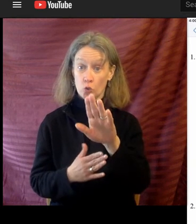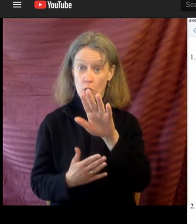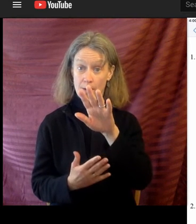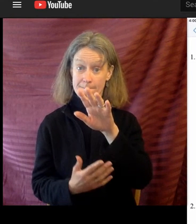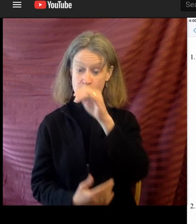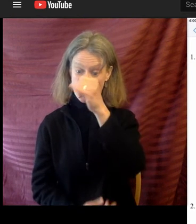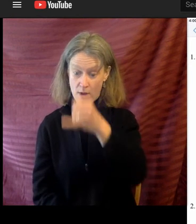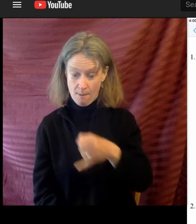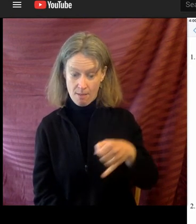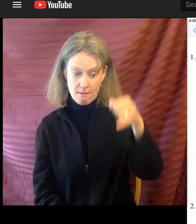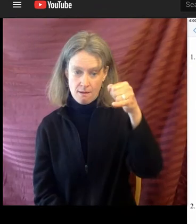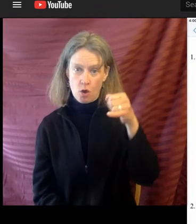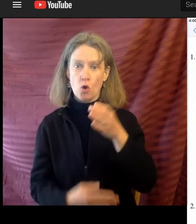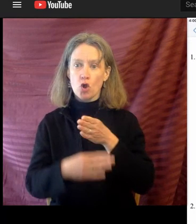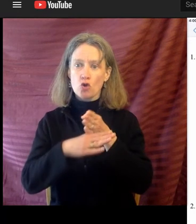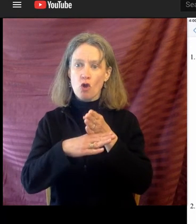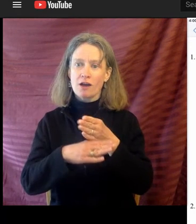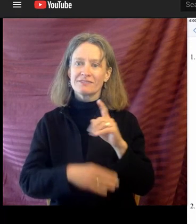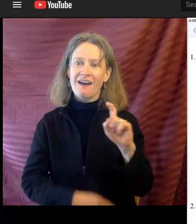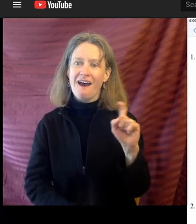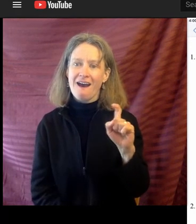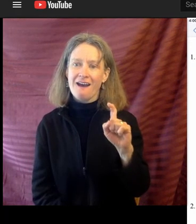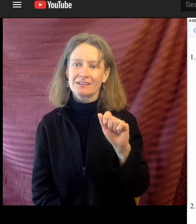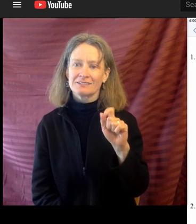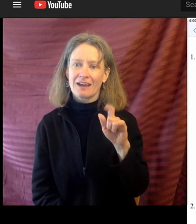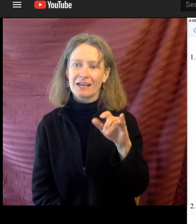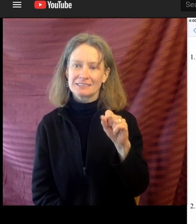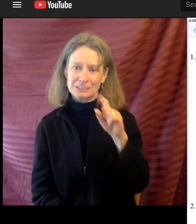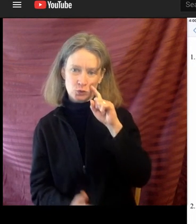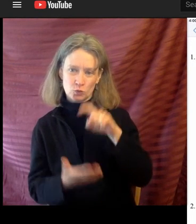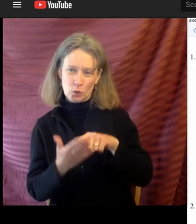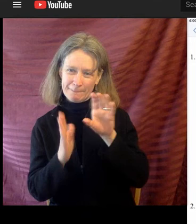x-axis. So here's our parabola,